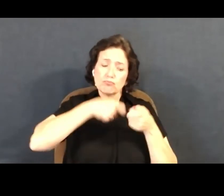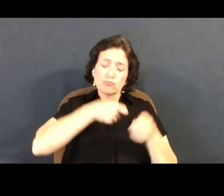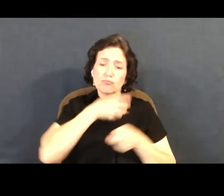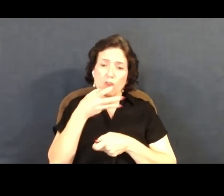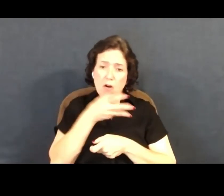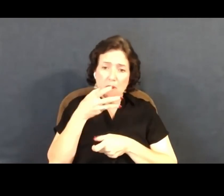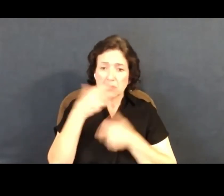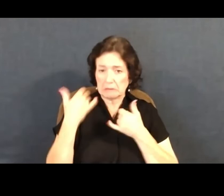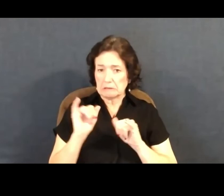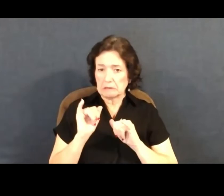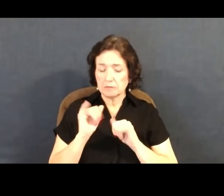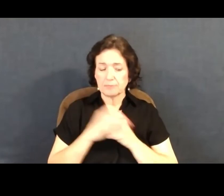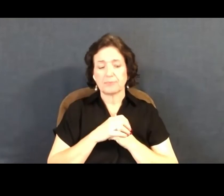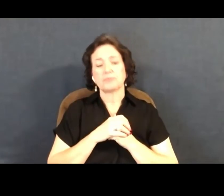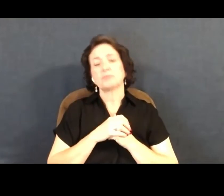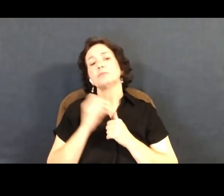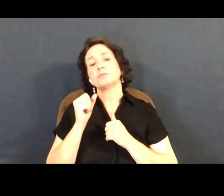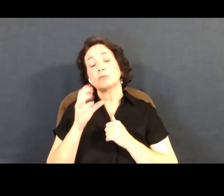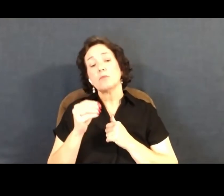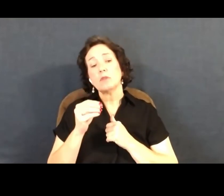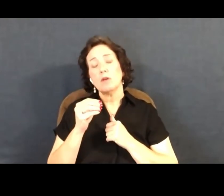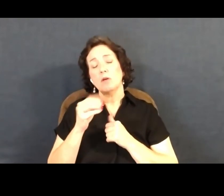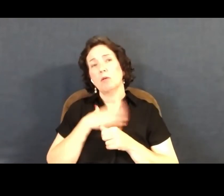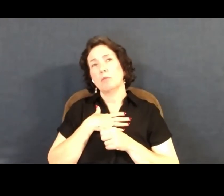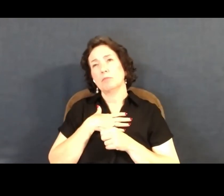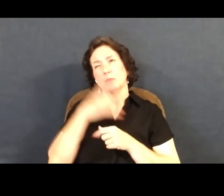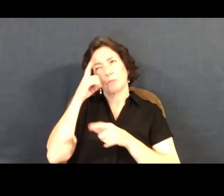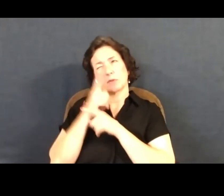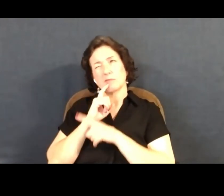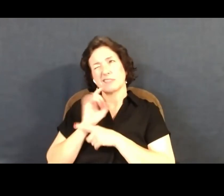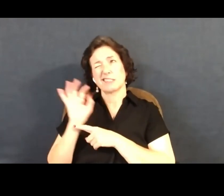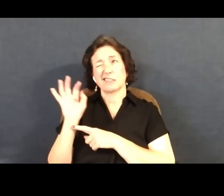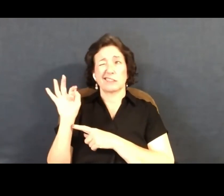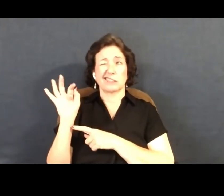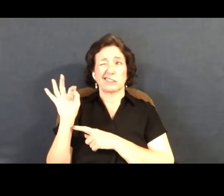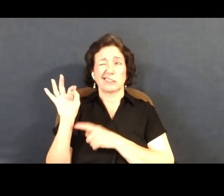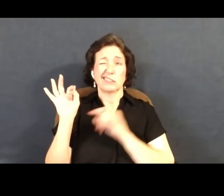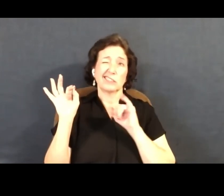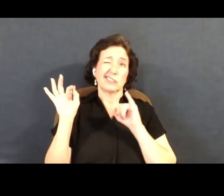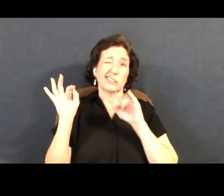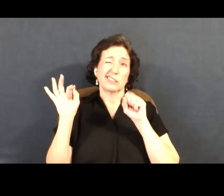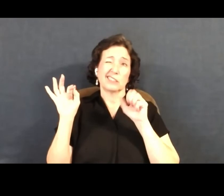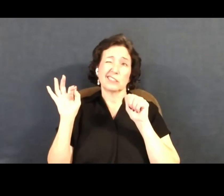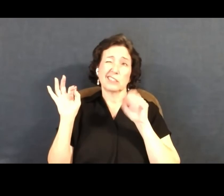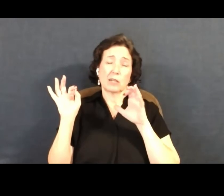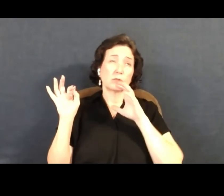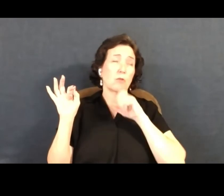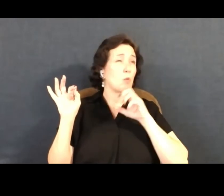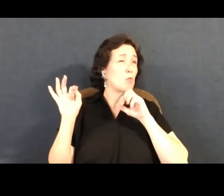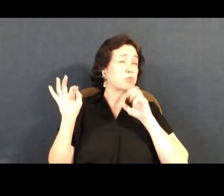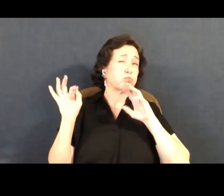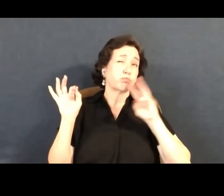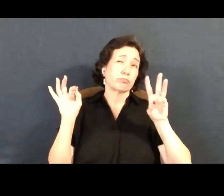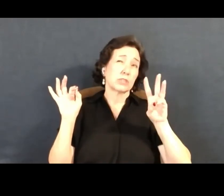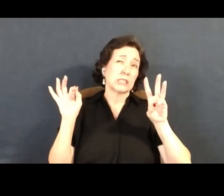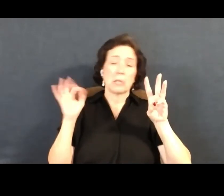live with her, at that point, my brother Fred was about 9 and my brother Ike was about 6, and I